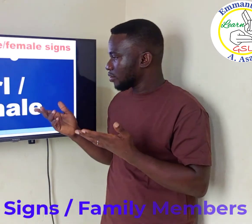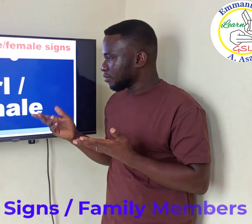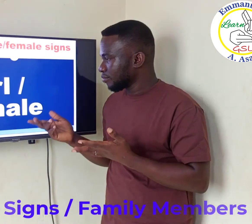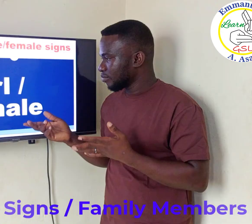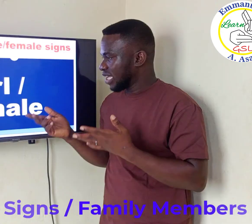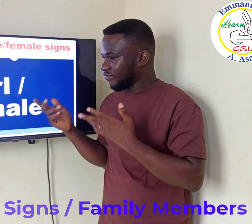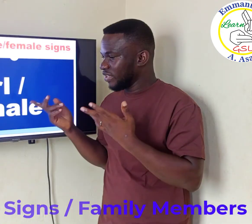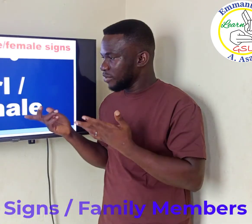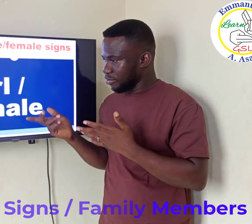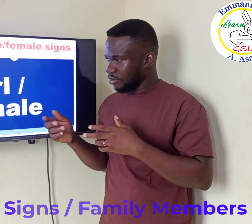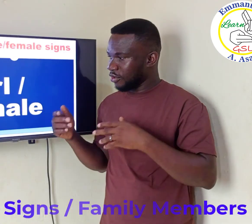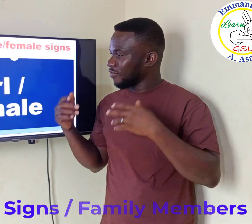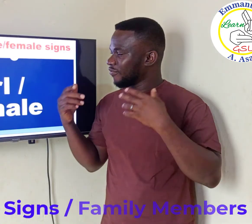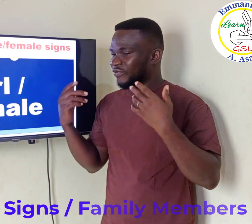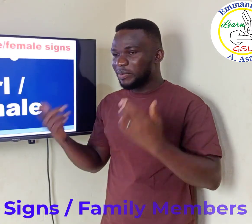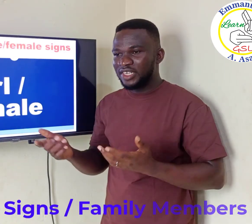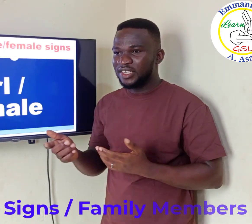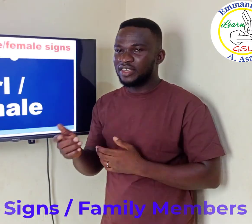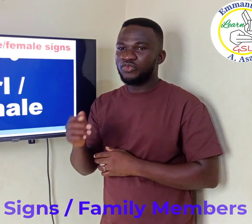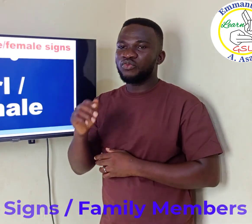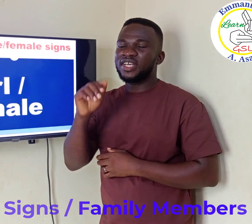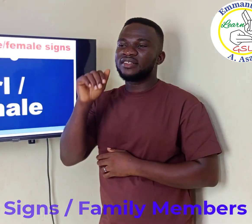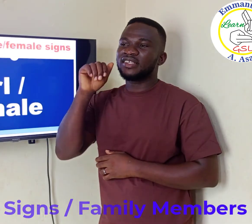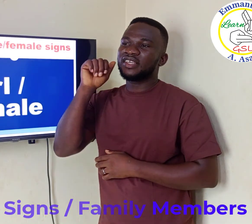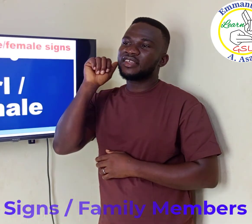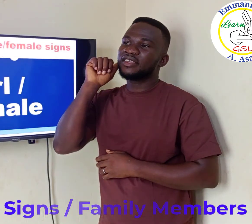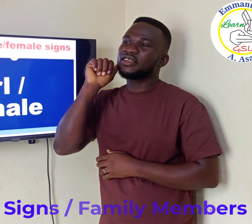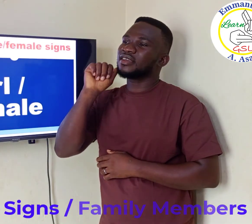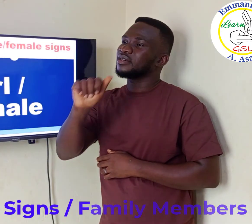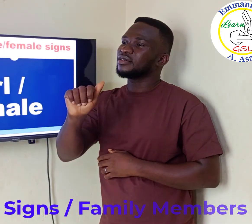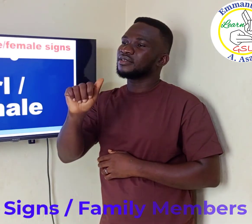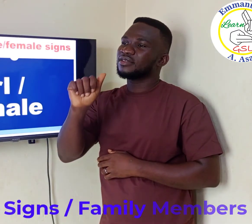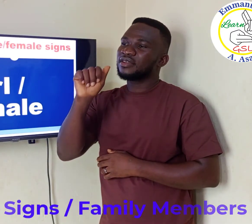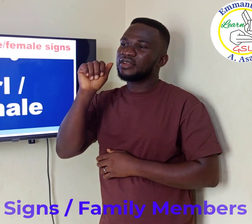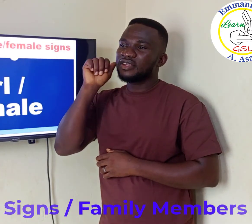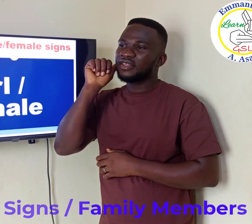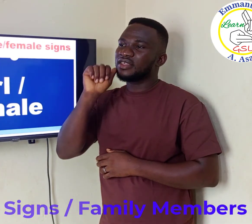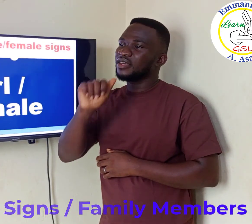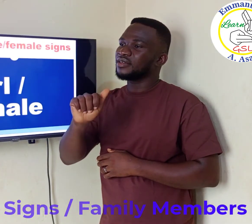Girl, female or feminine, we can say girl, girl.